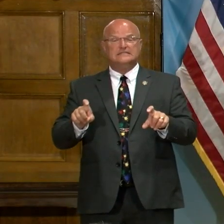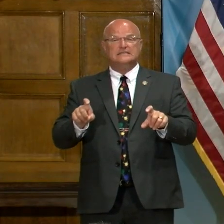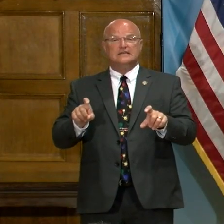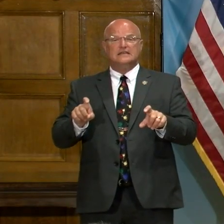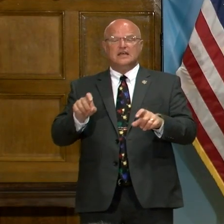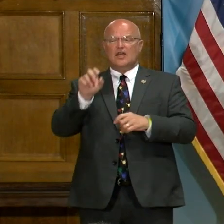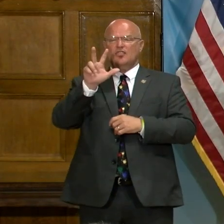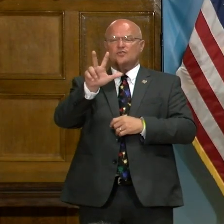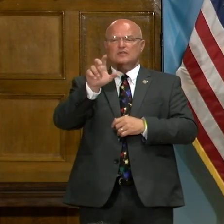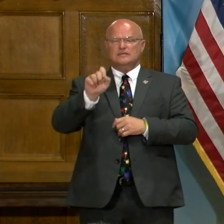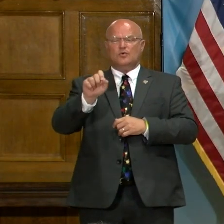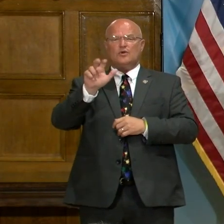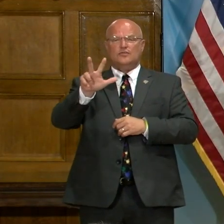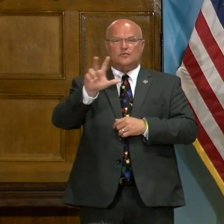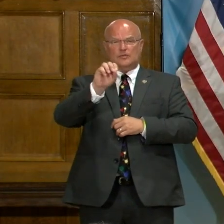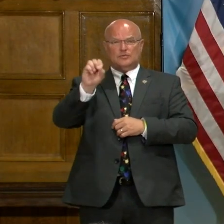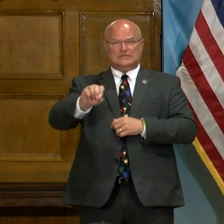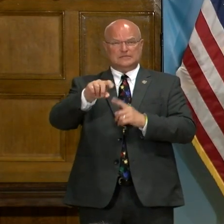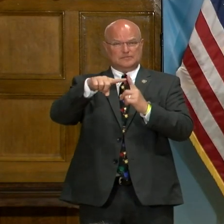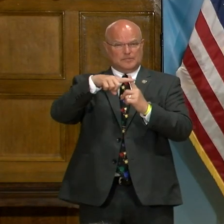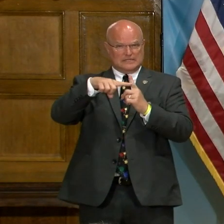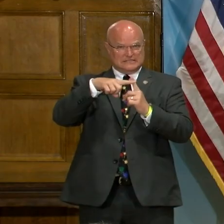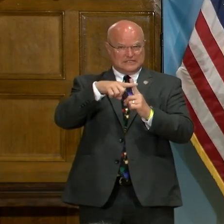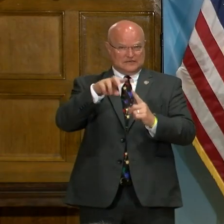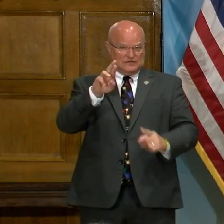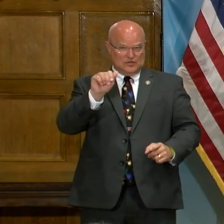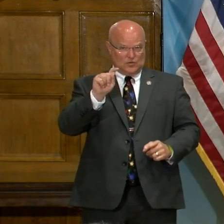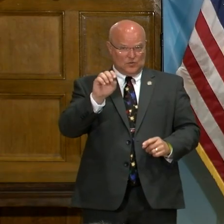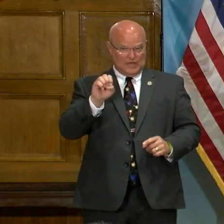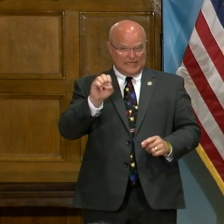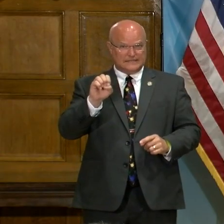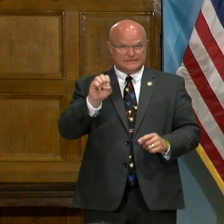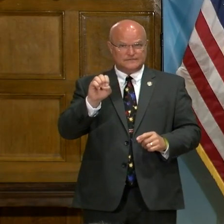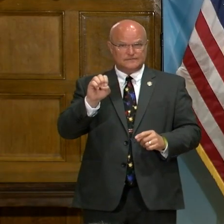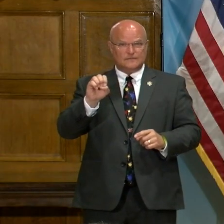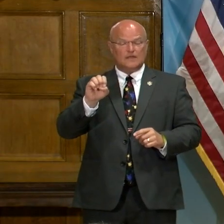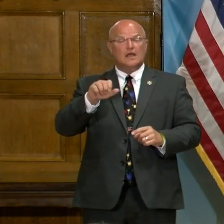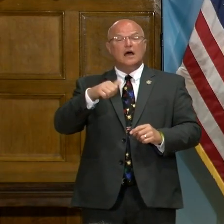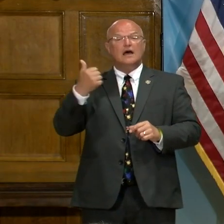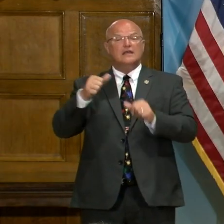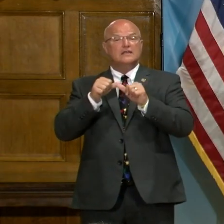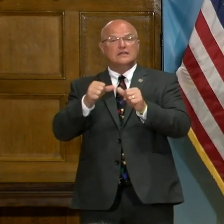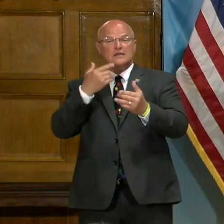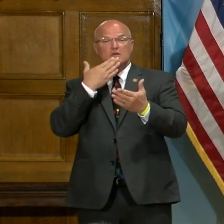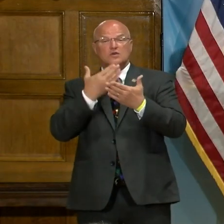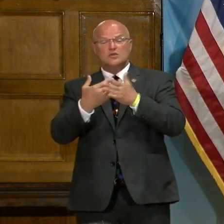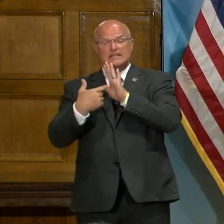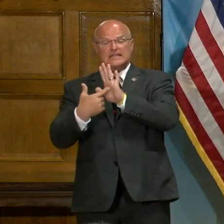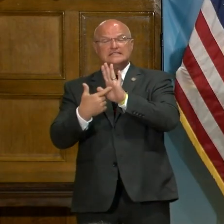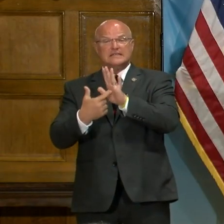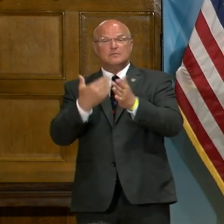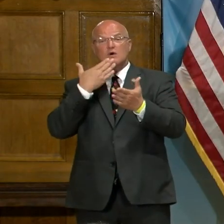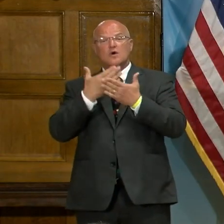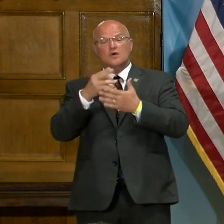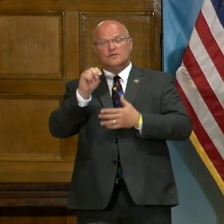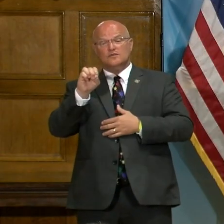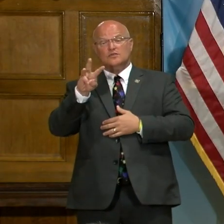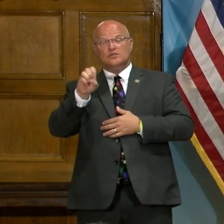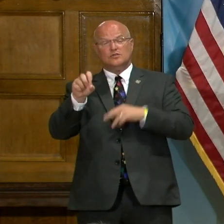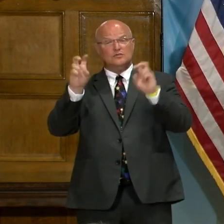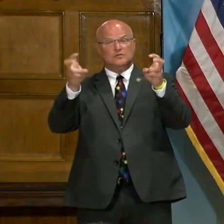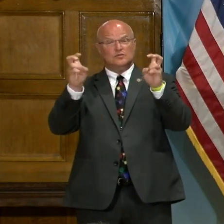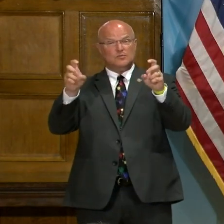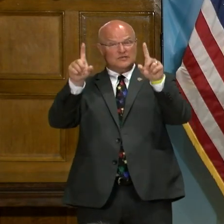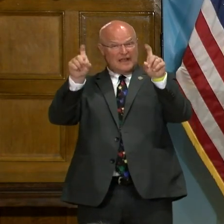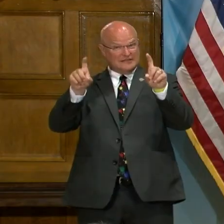is a 3.3% positivity rate. Another continued example of very good news in terms of